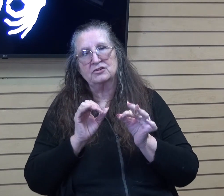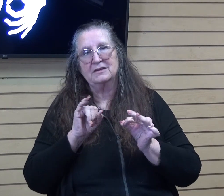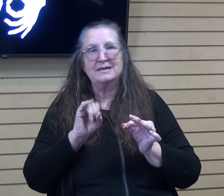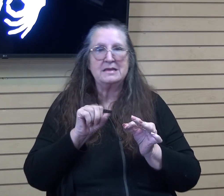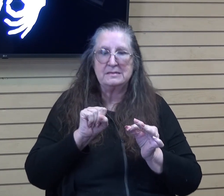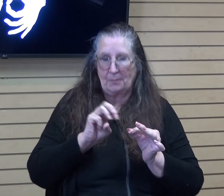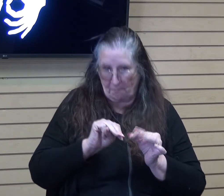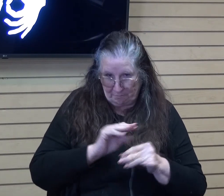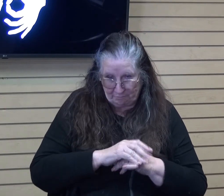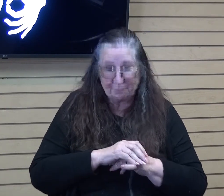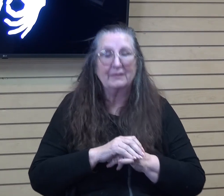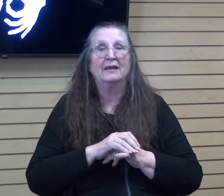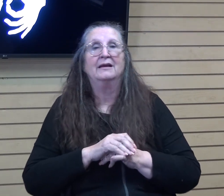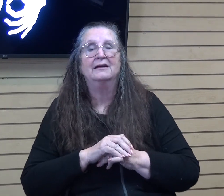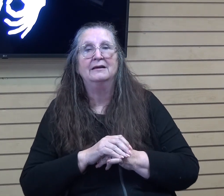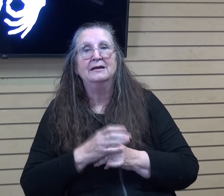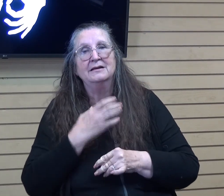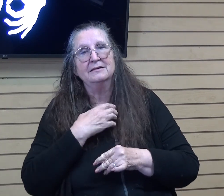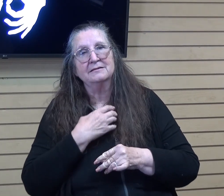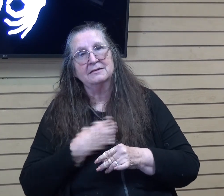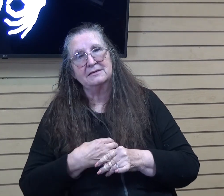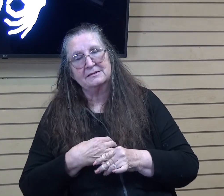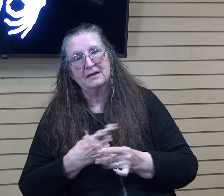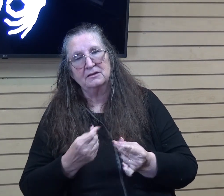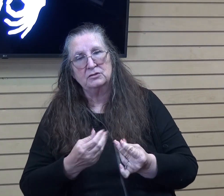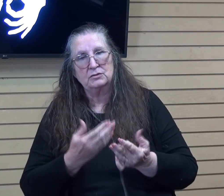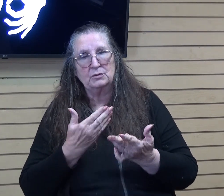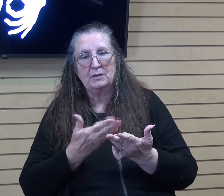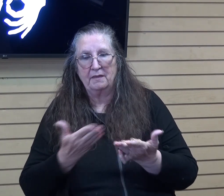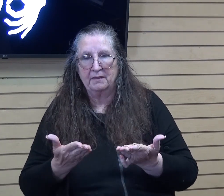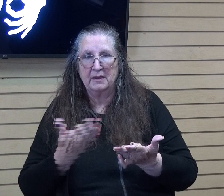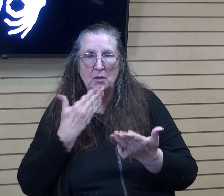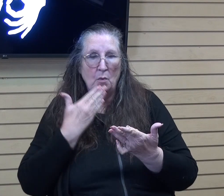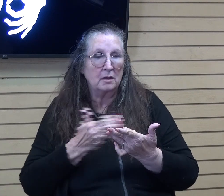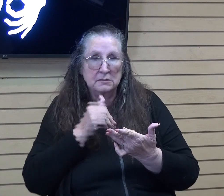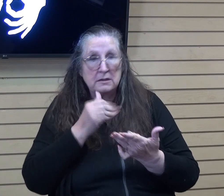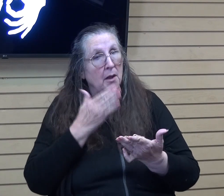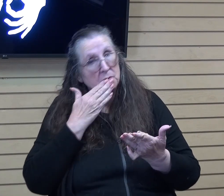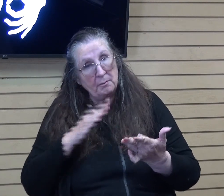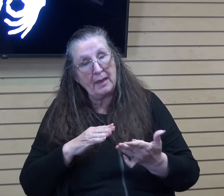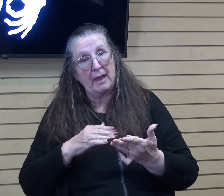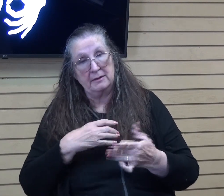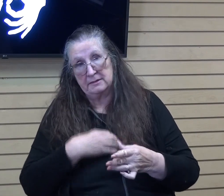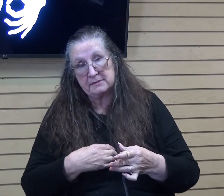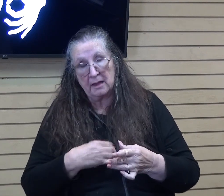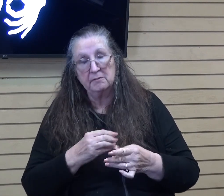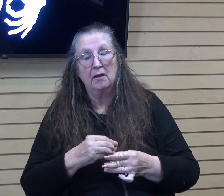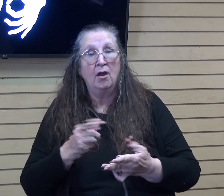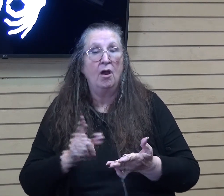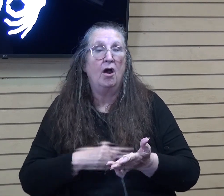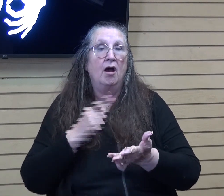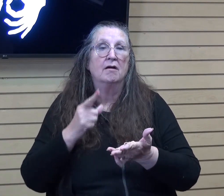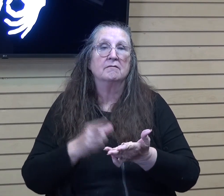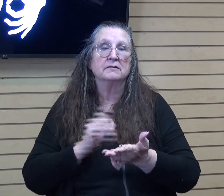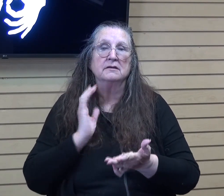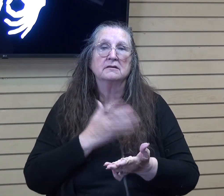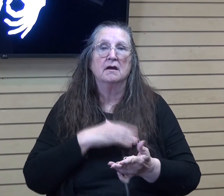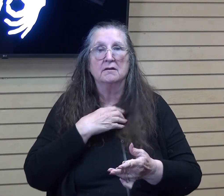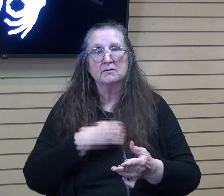And, you know, the desire to do a thing well is not a bad one. You know, often our desire could be to honor